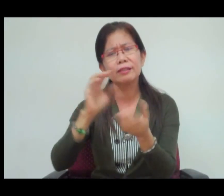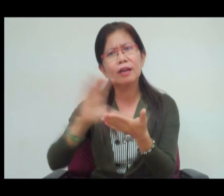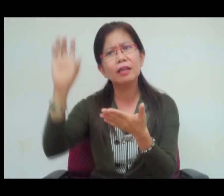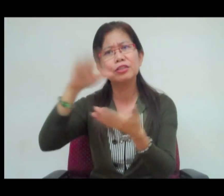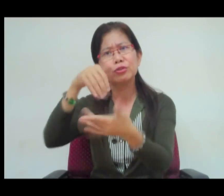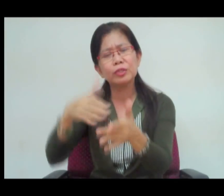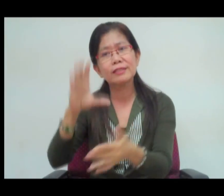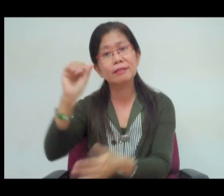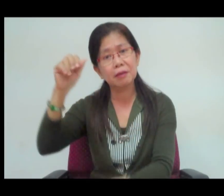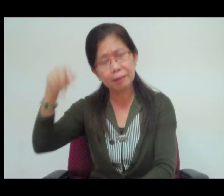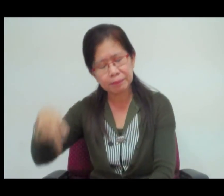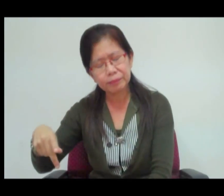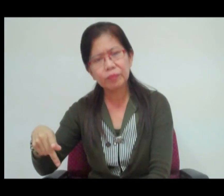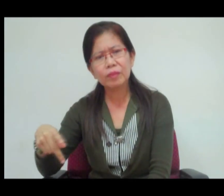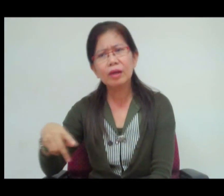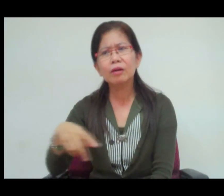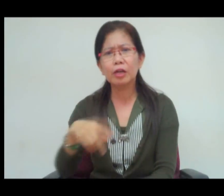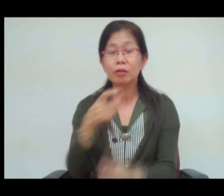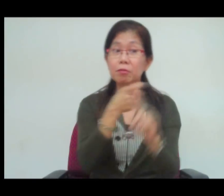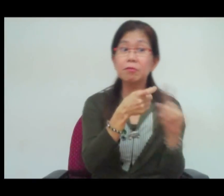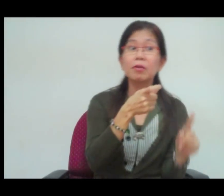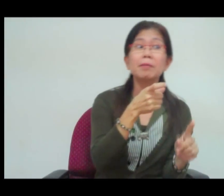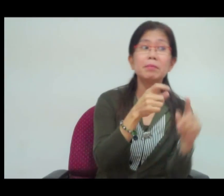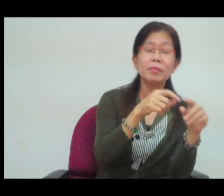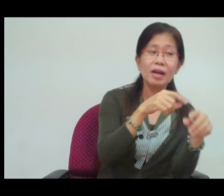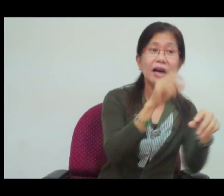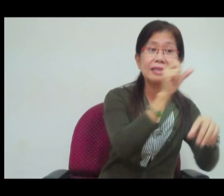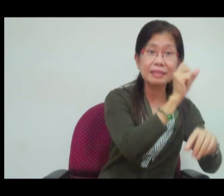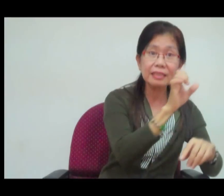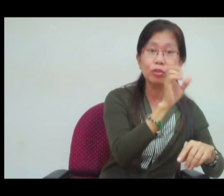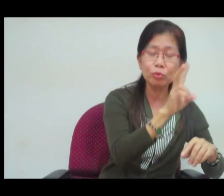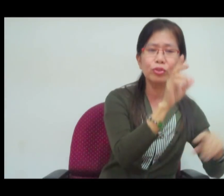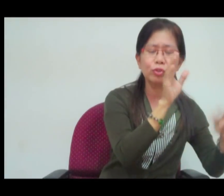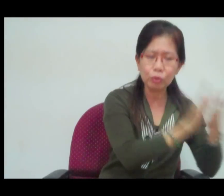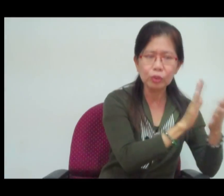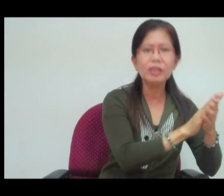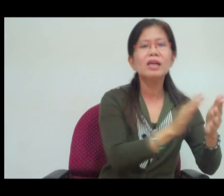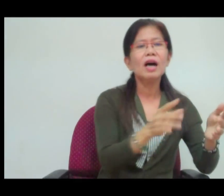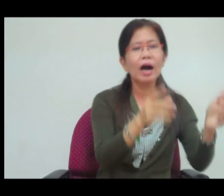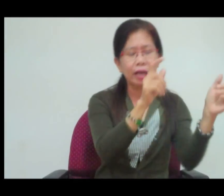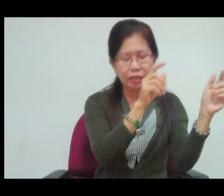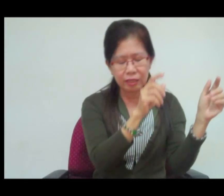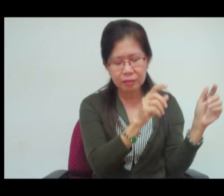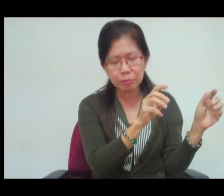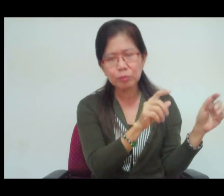college students at CAP, okay, from a C2 school, I